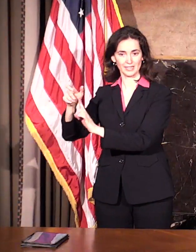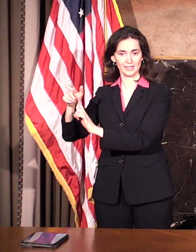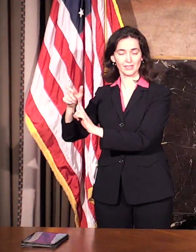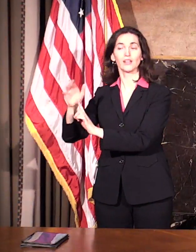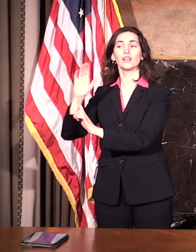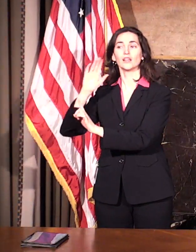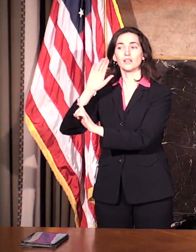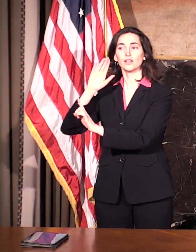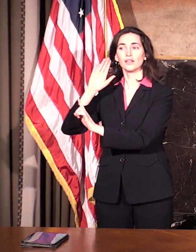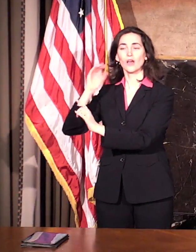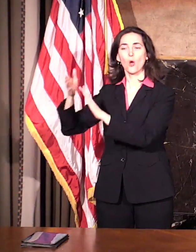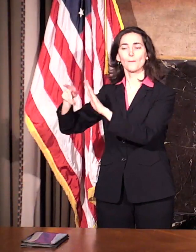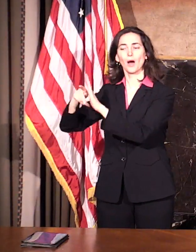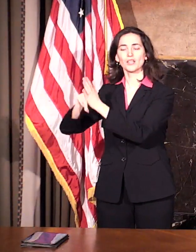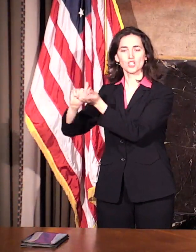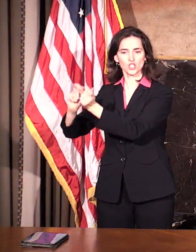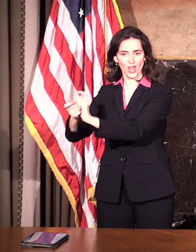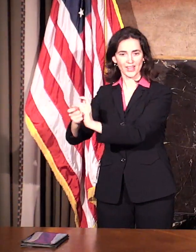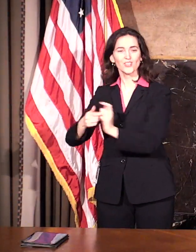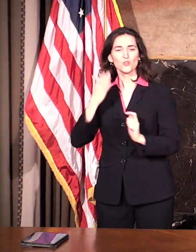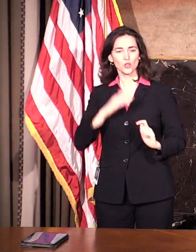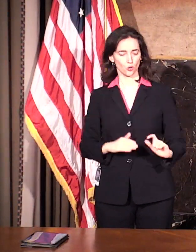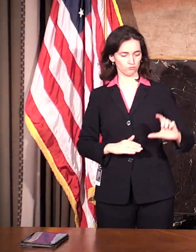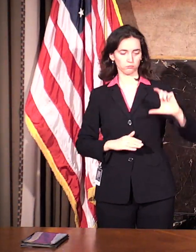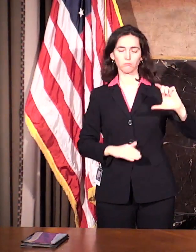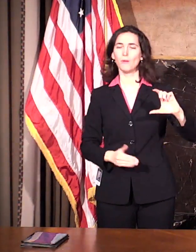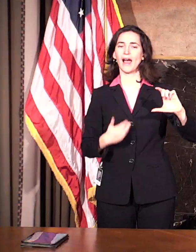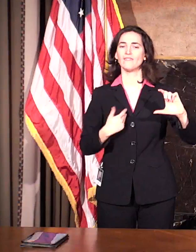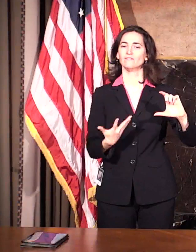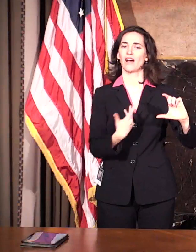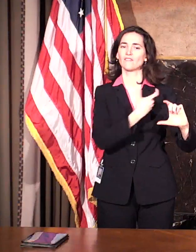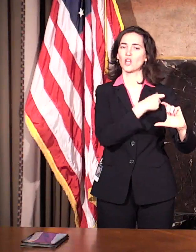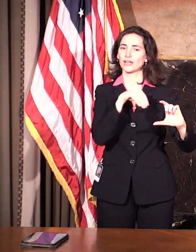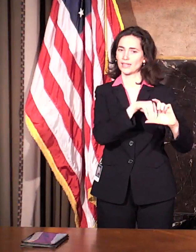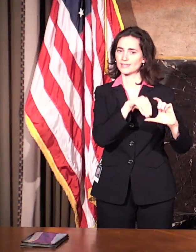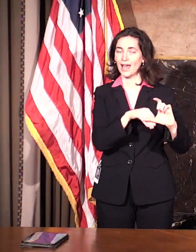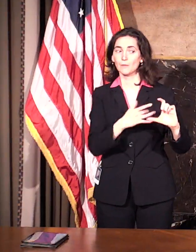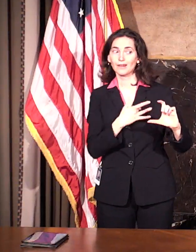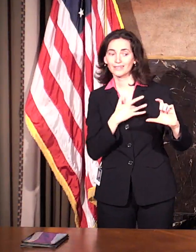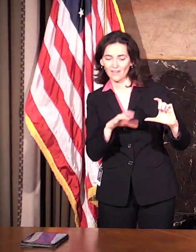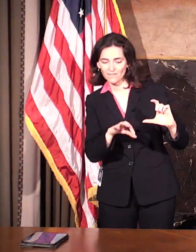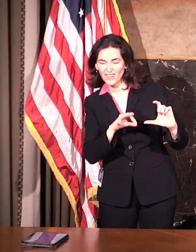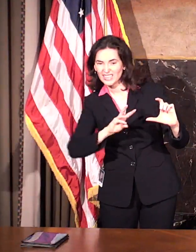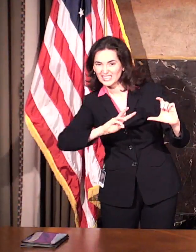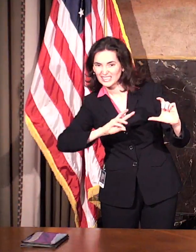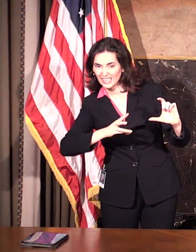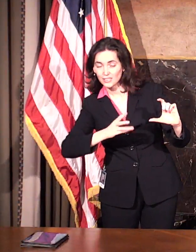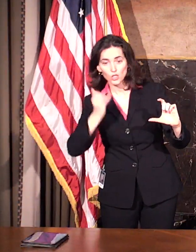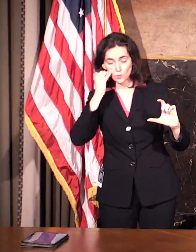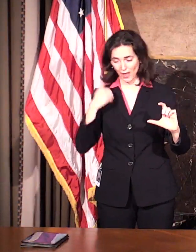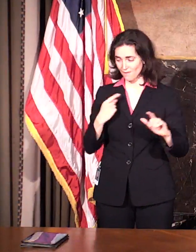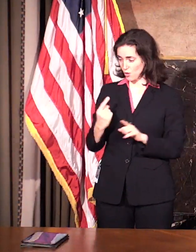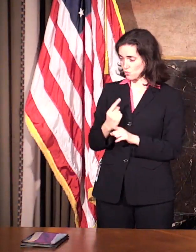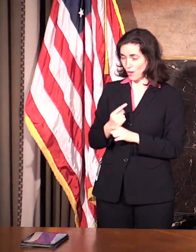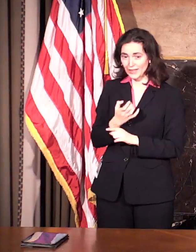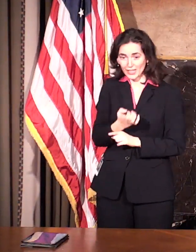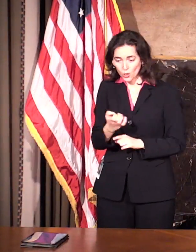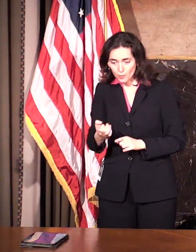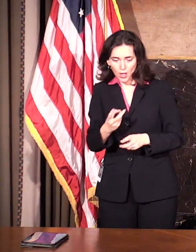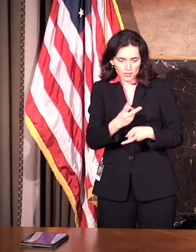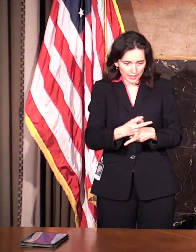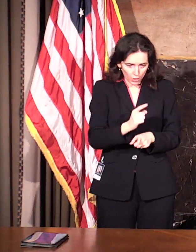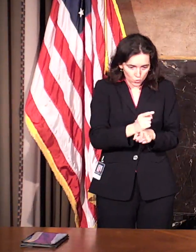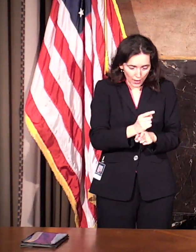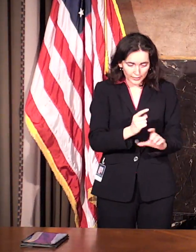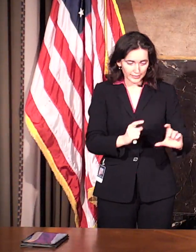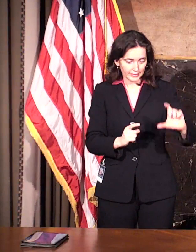a vial. So we've known for a number of weeks now that with the right equipment and care, you can